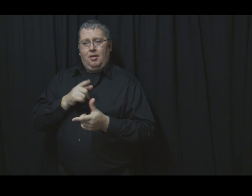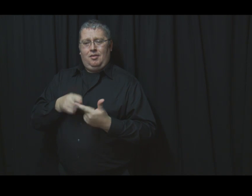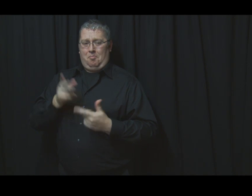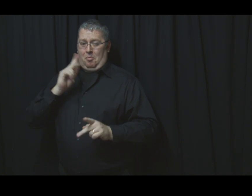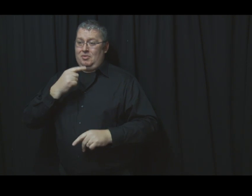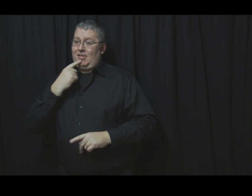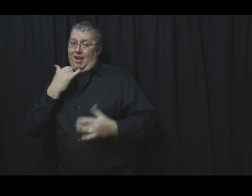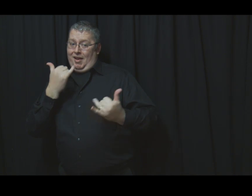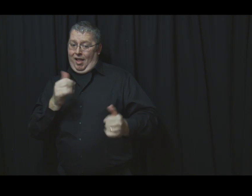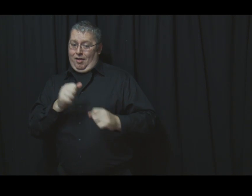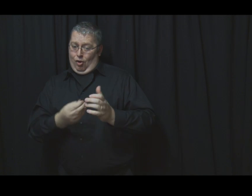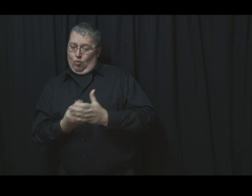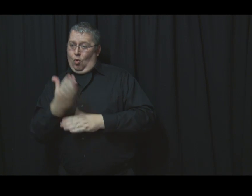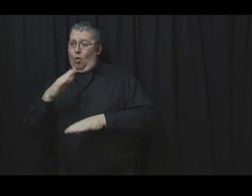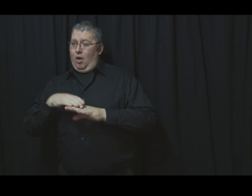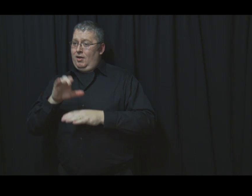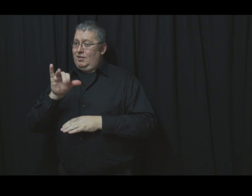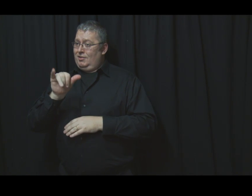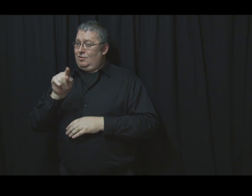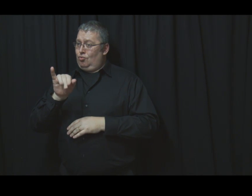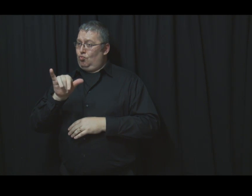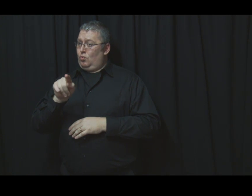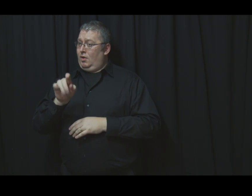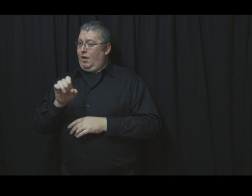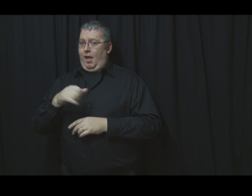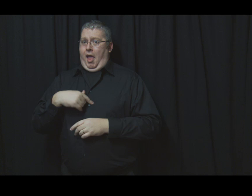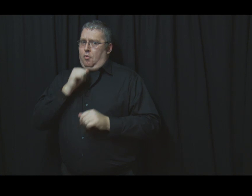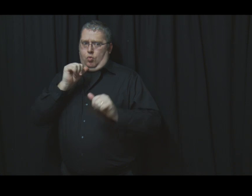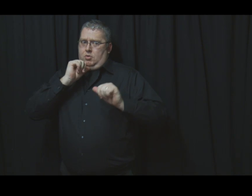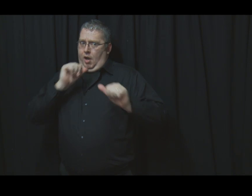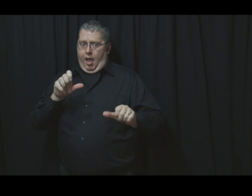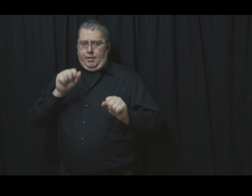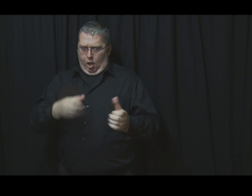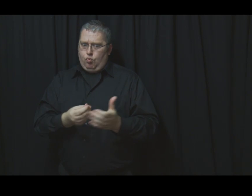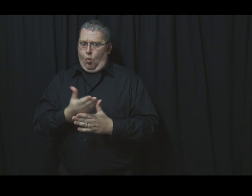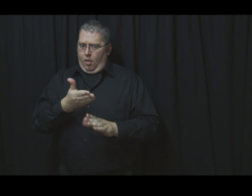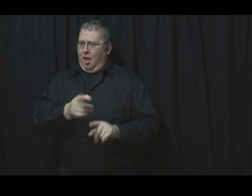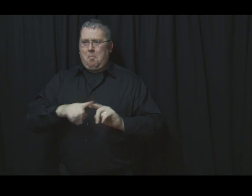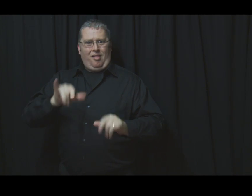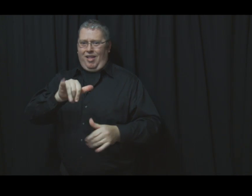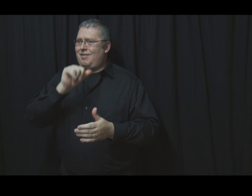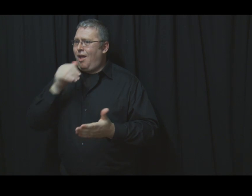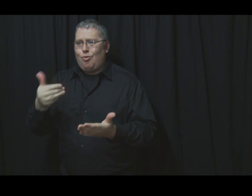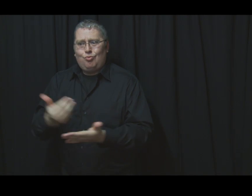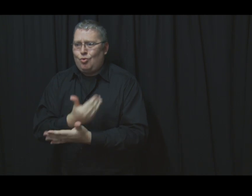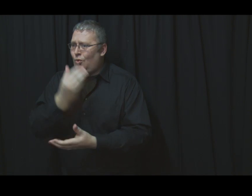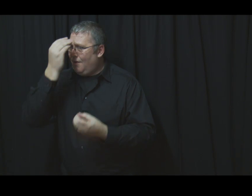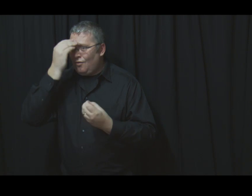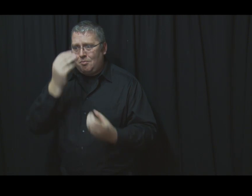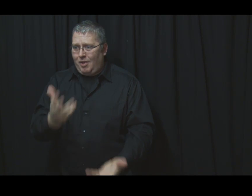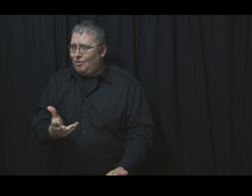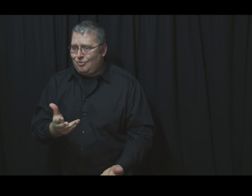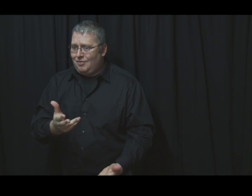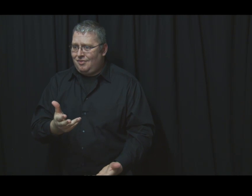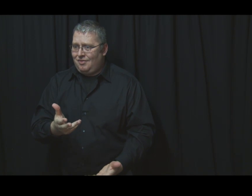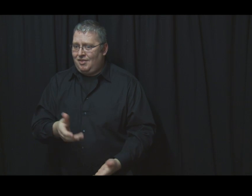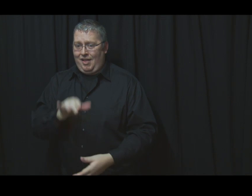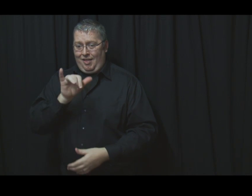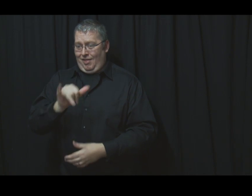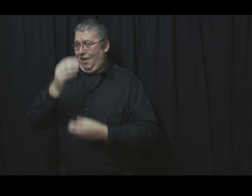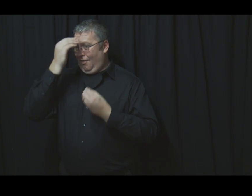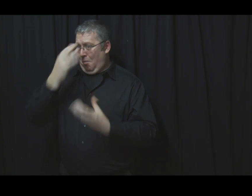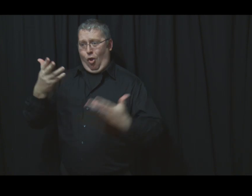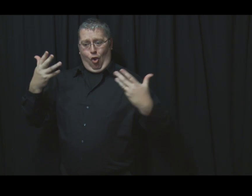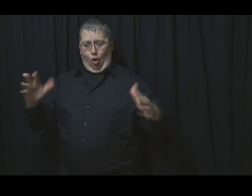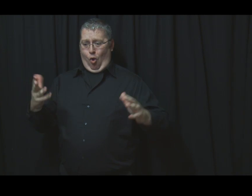is now able to grow on citrate, I don't deny that it grows on citrate, but it's not any kind of new information. The information's already